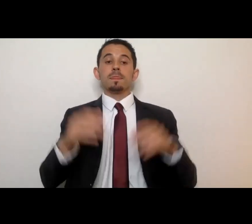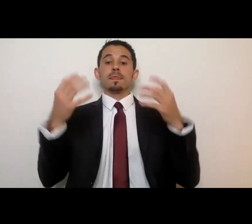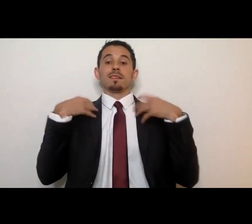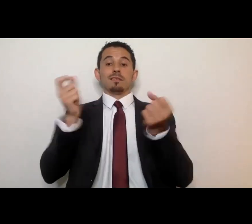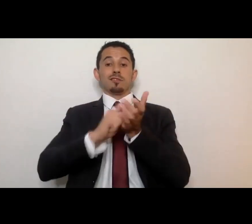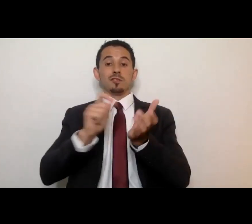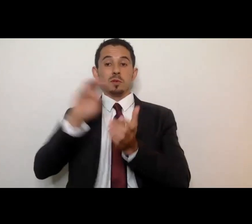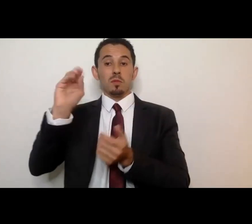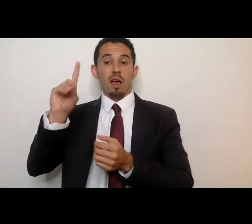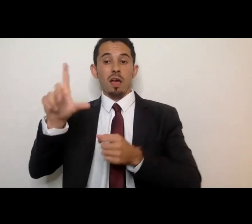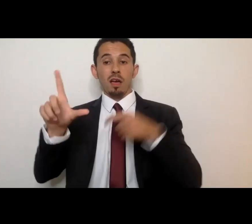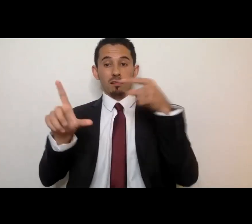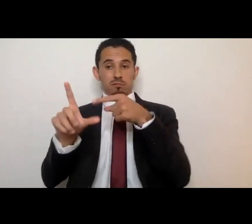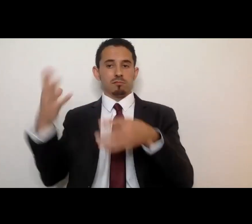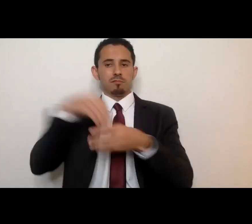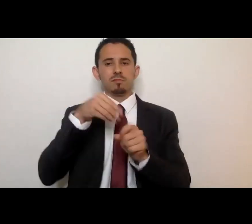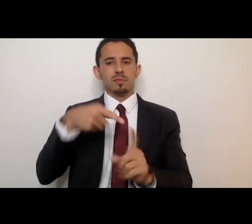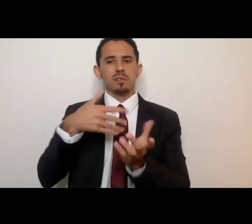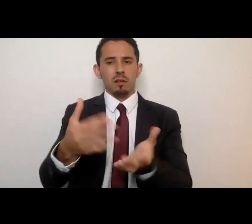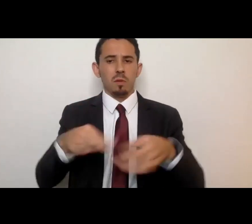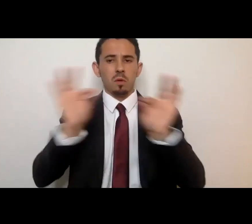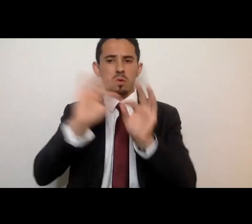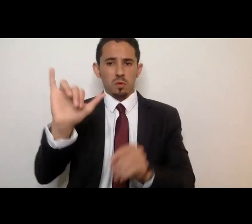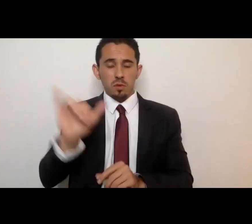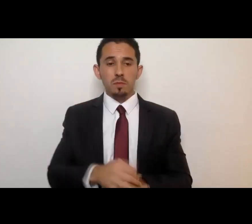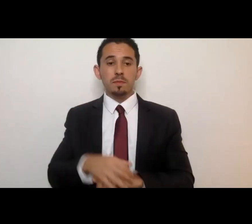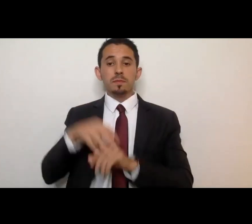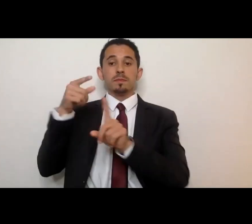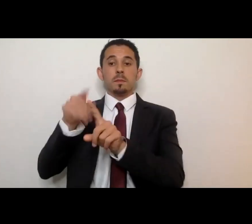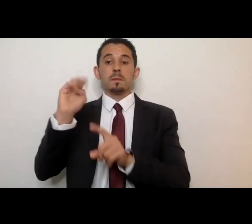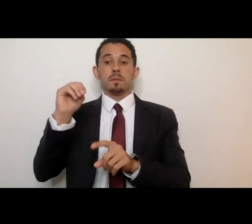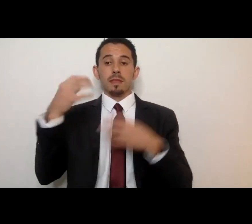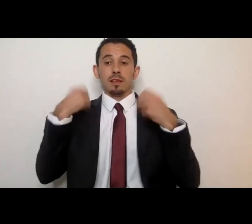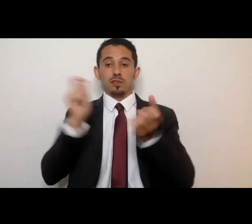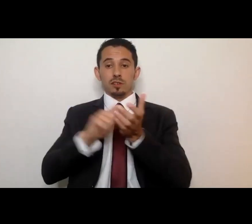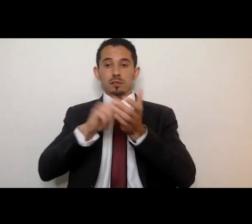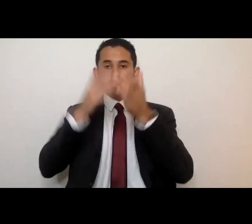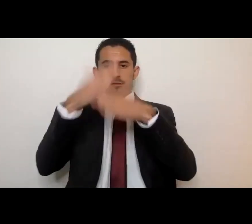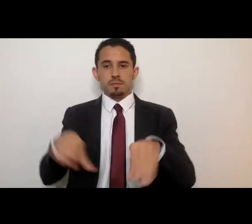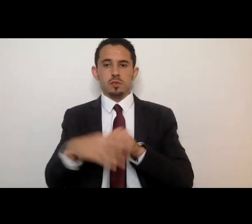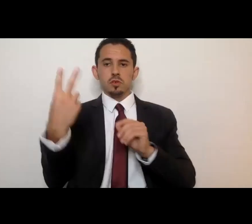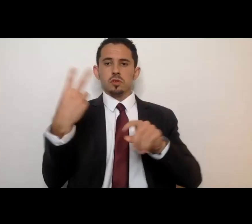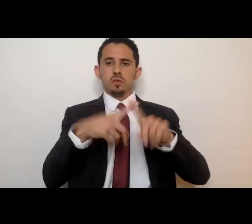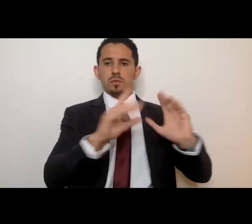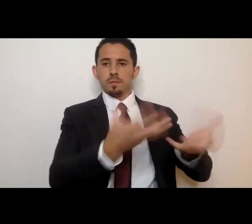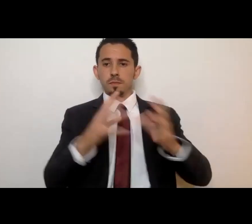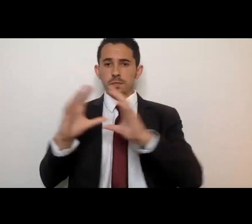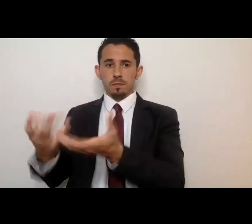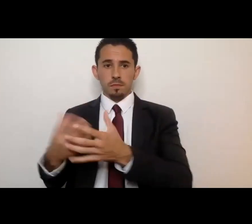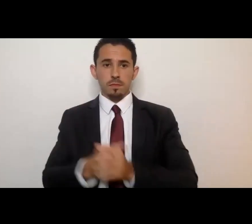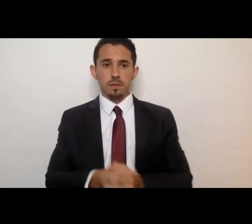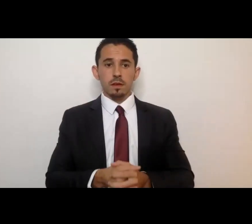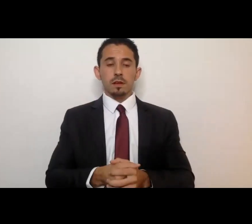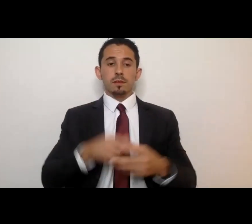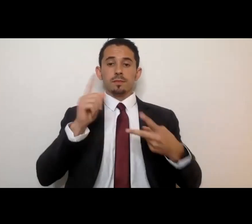ideas on this. The health literacy model is also important to include in this study. There are two